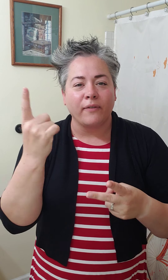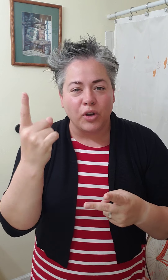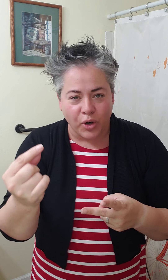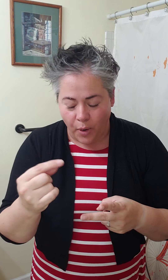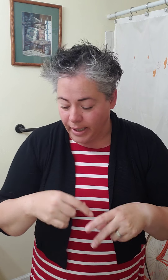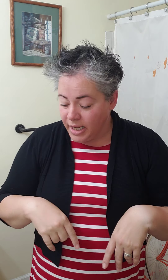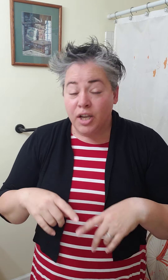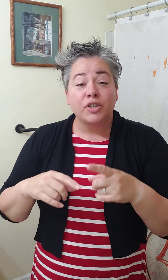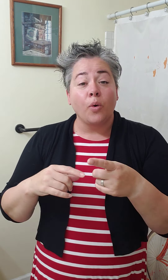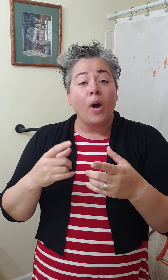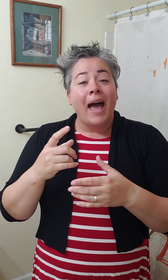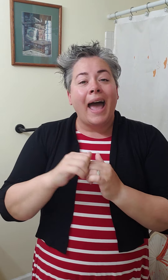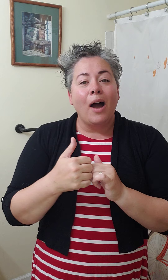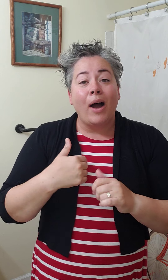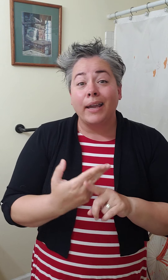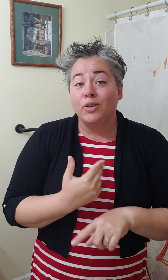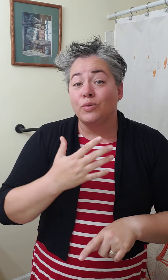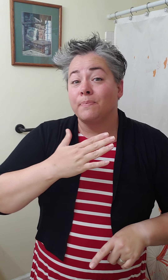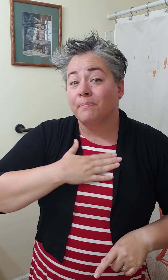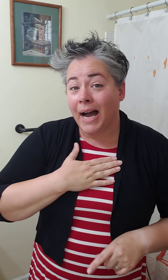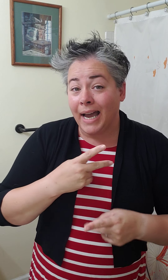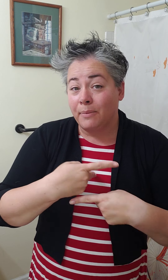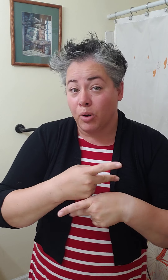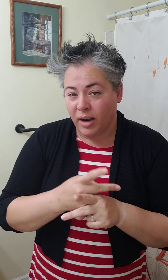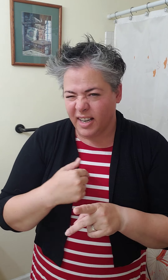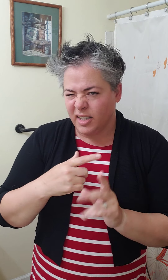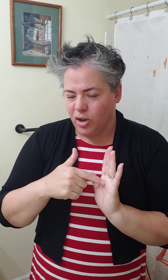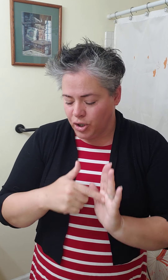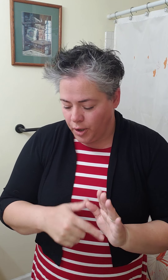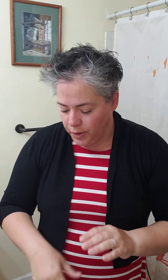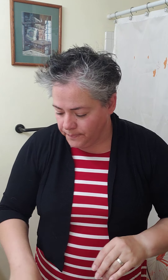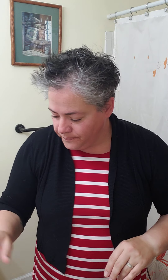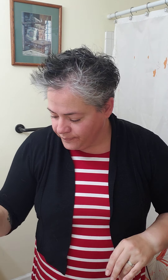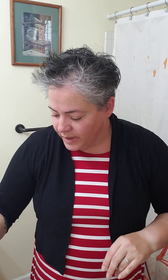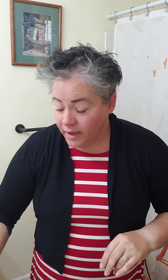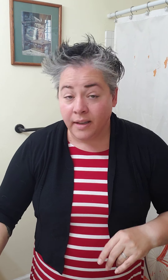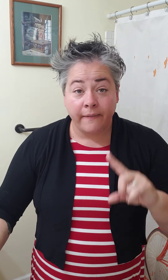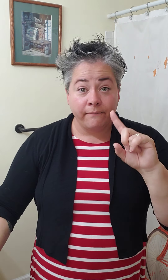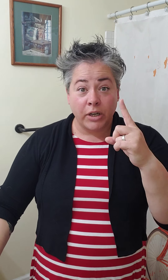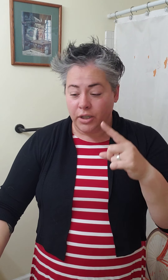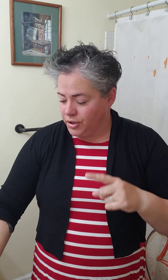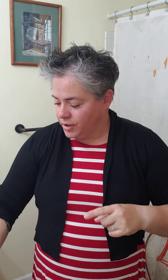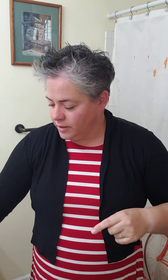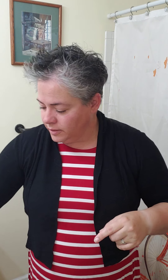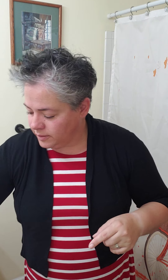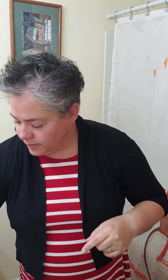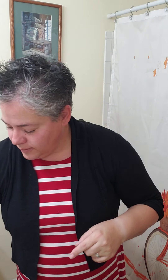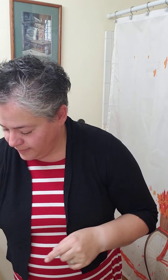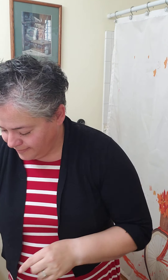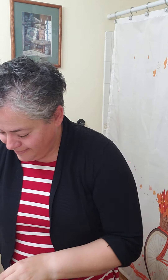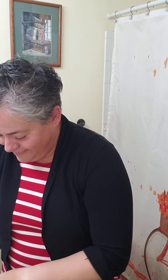you're going. So how I use my products, I'll show you. First,